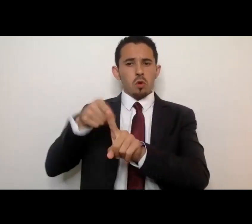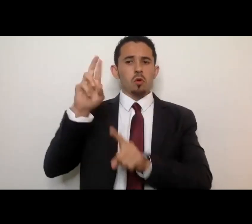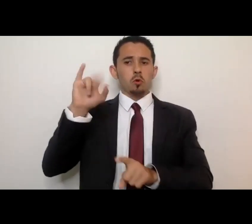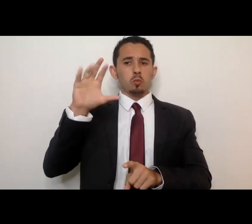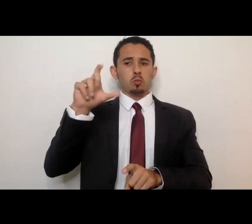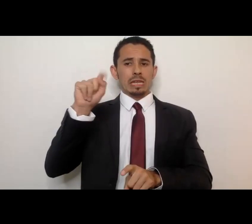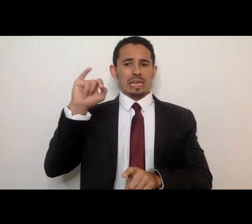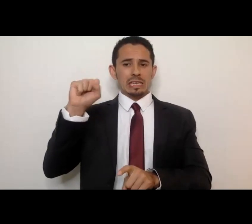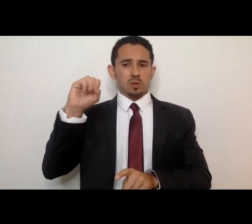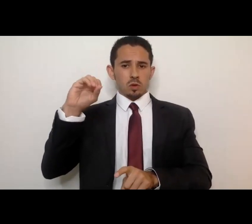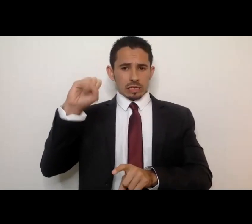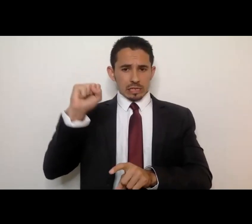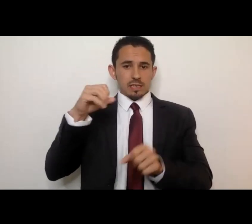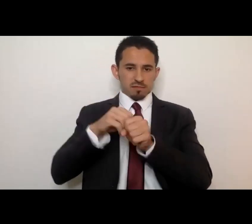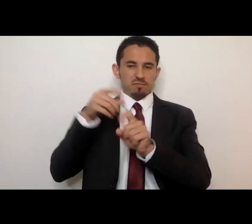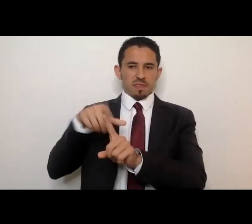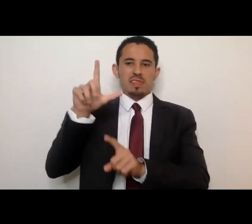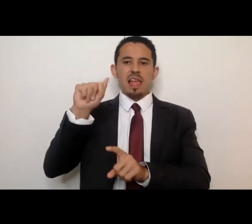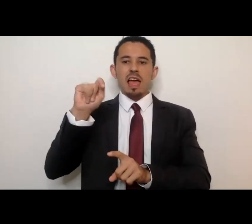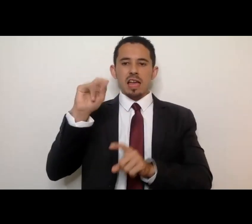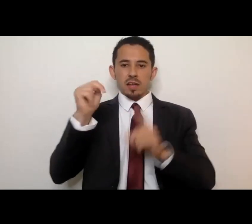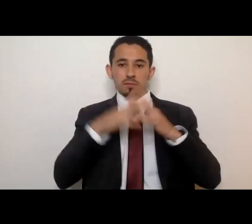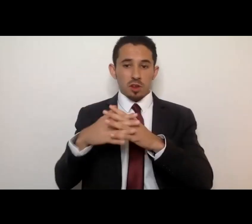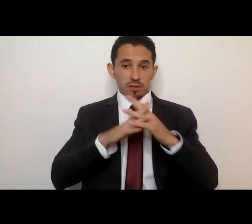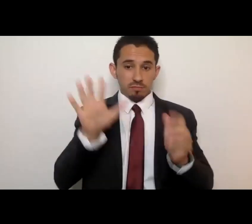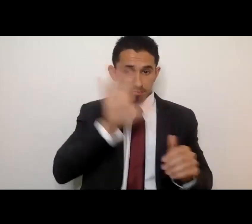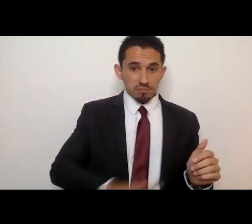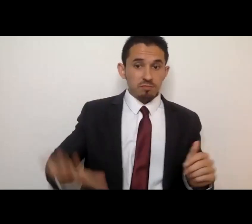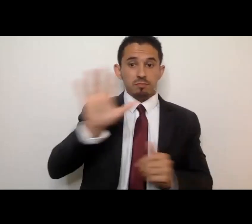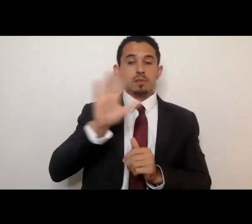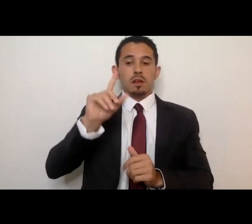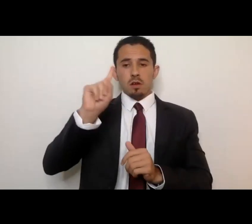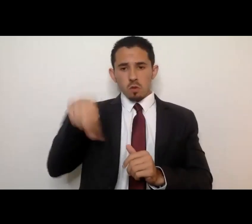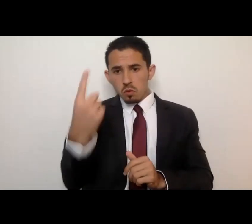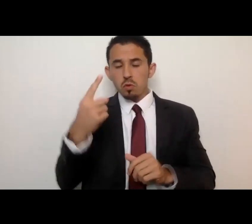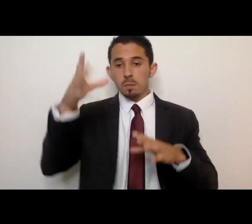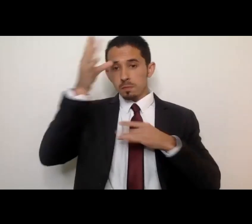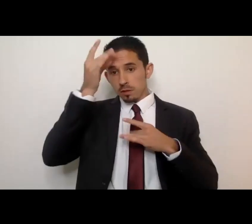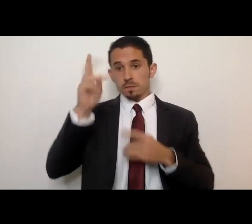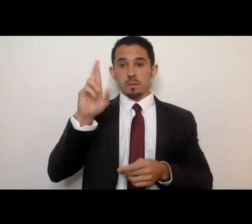It would be important to do a literature on rickettsiosis in Latin America.